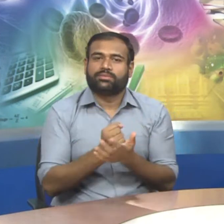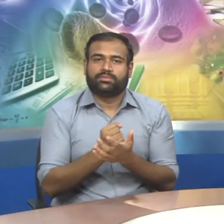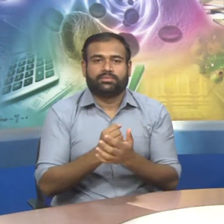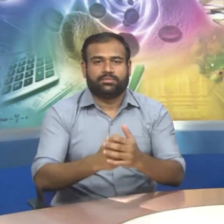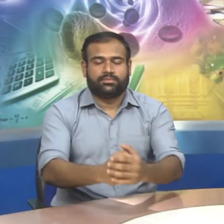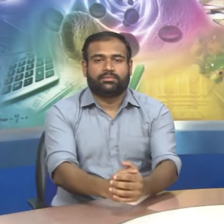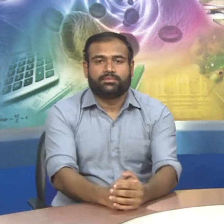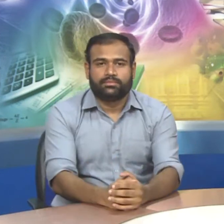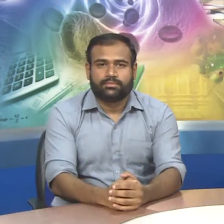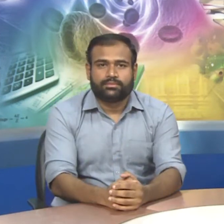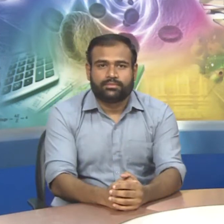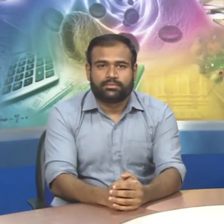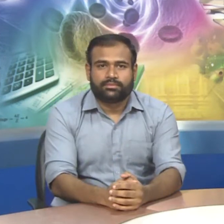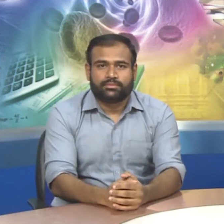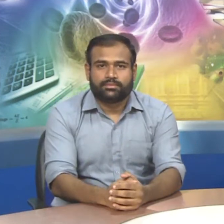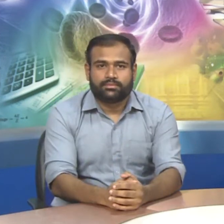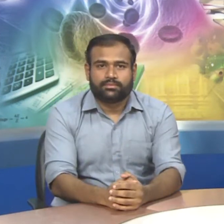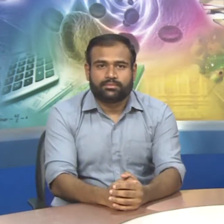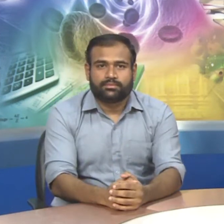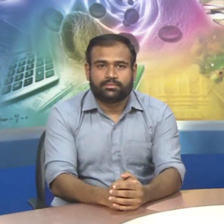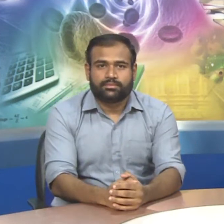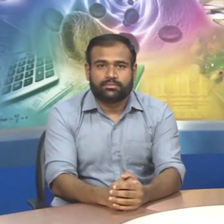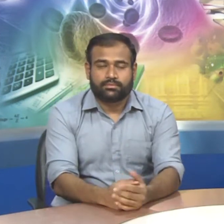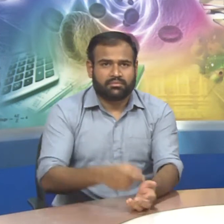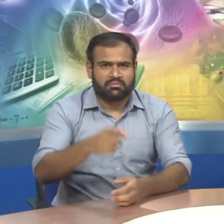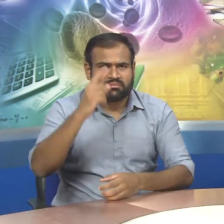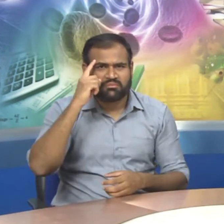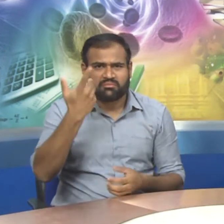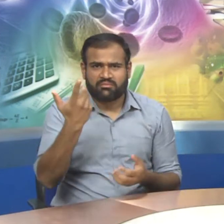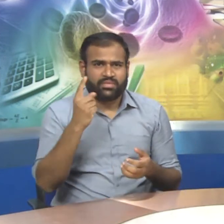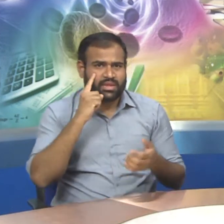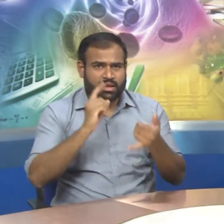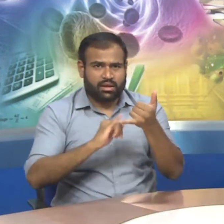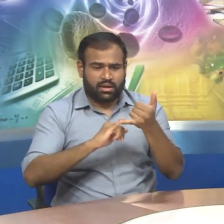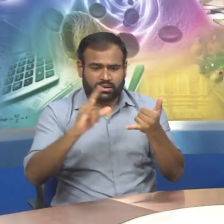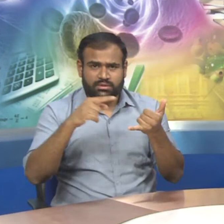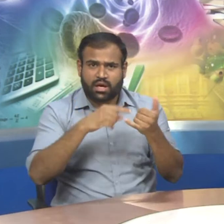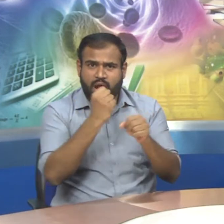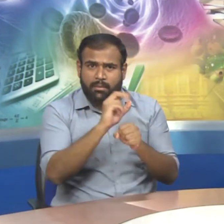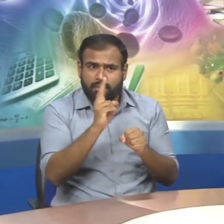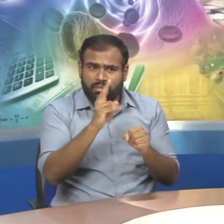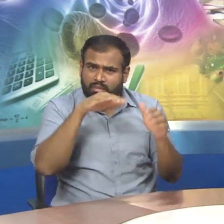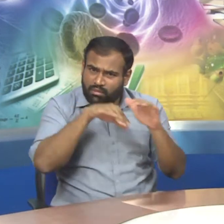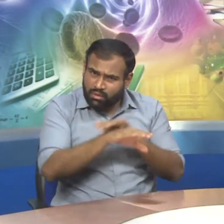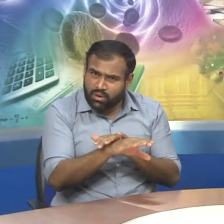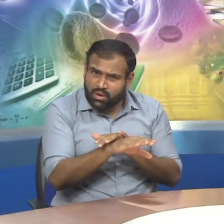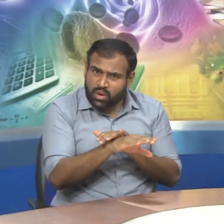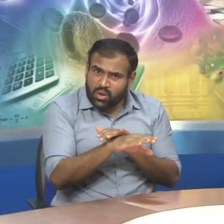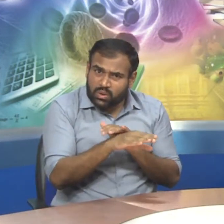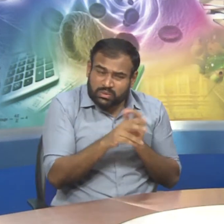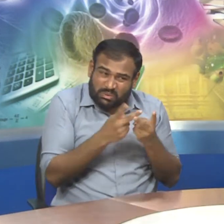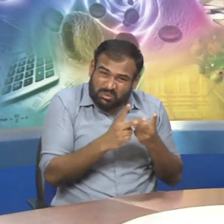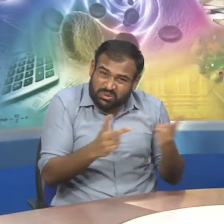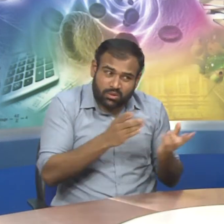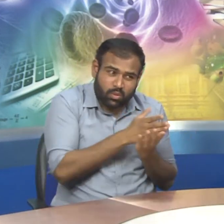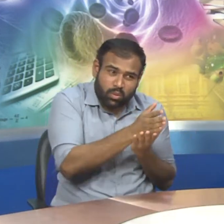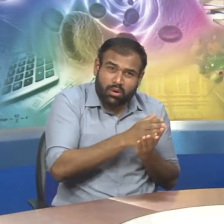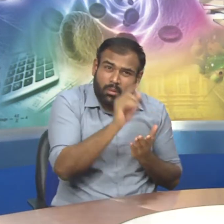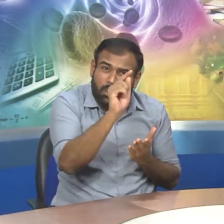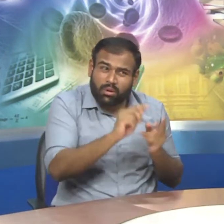ISL smoothly. What do you think? ISL grammar has various